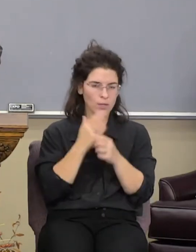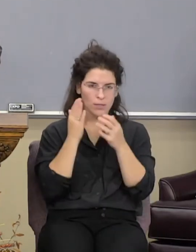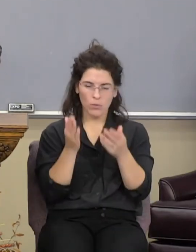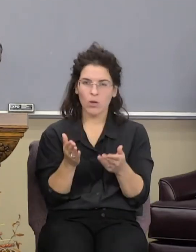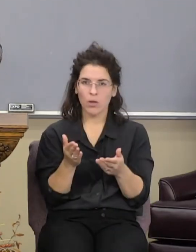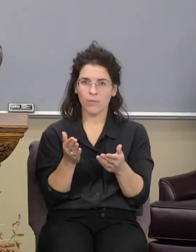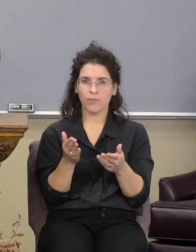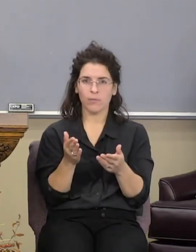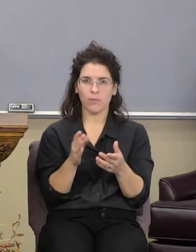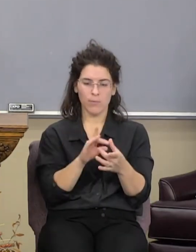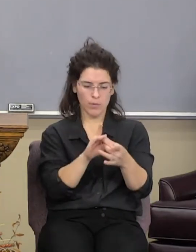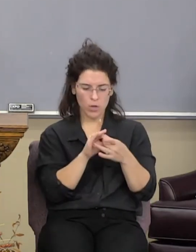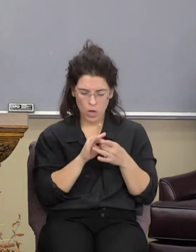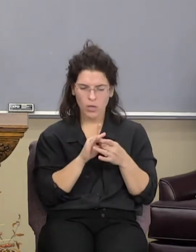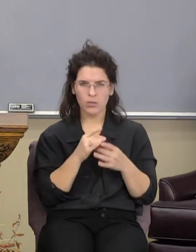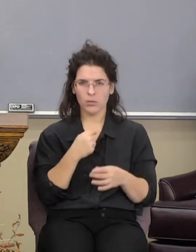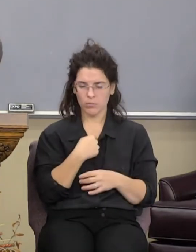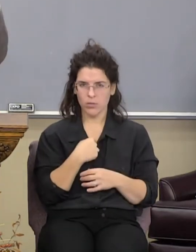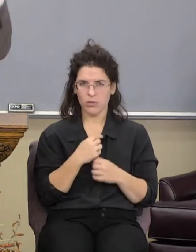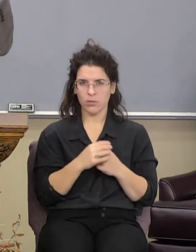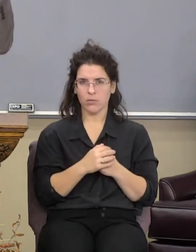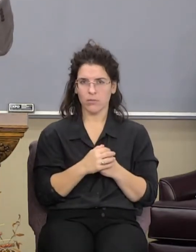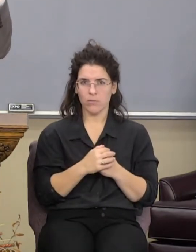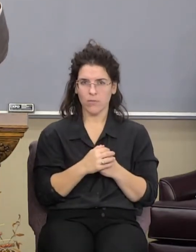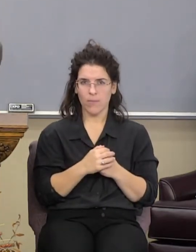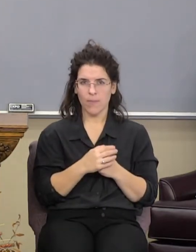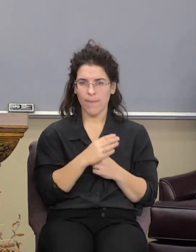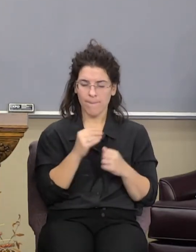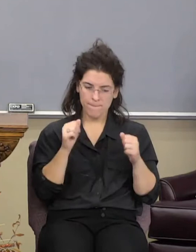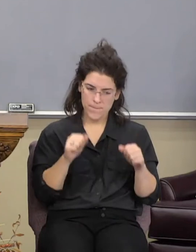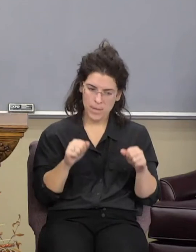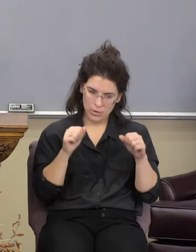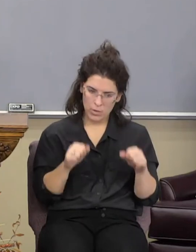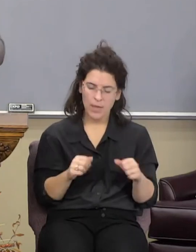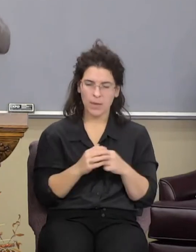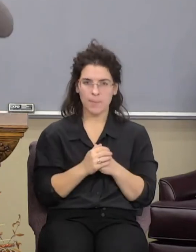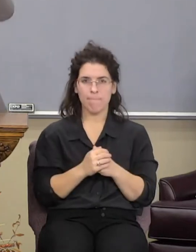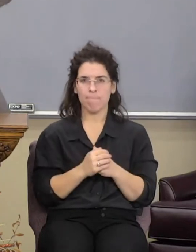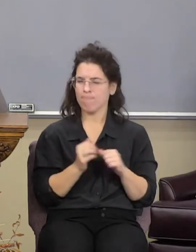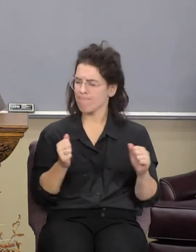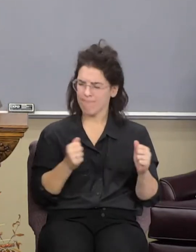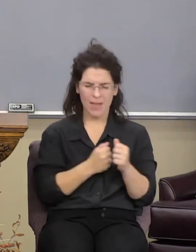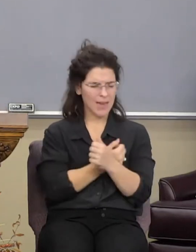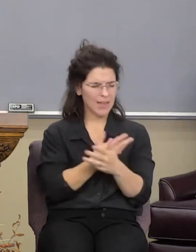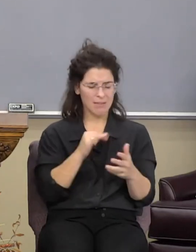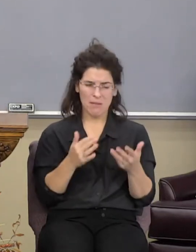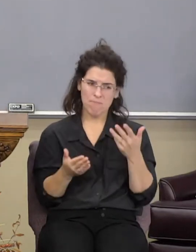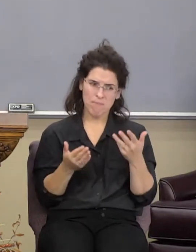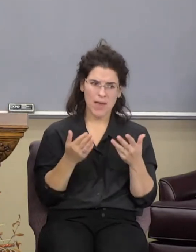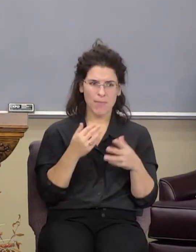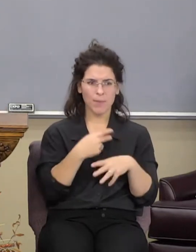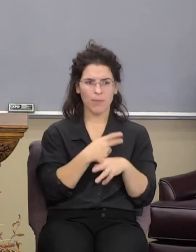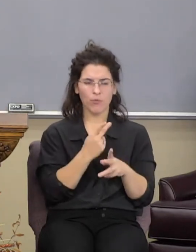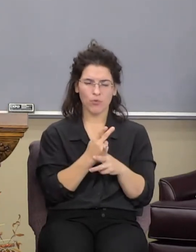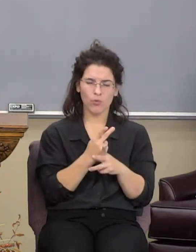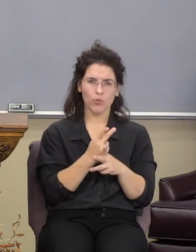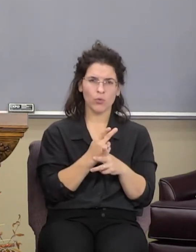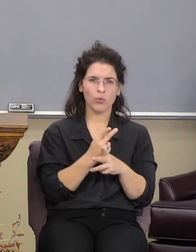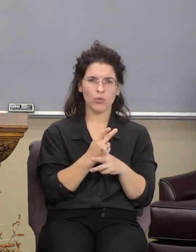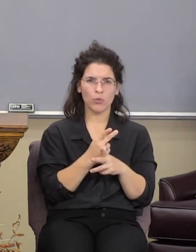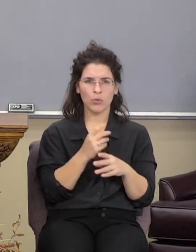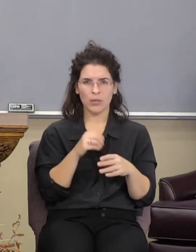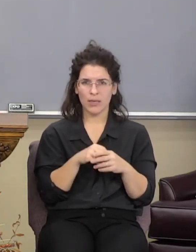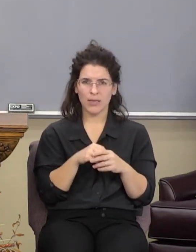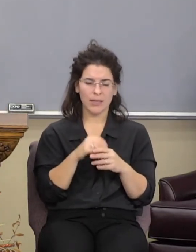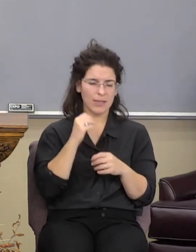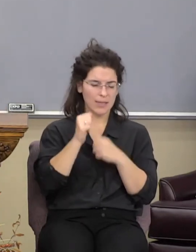thereof belongs to me in its potentiality. Anything that might be produced in